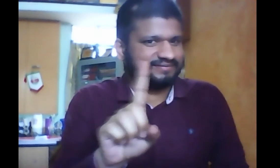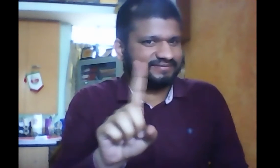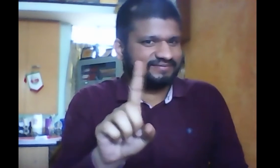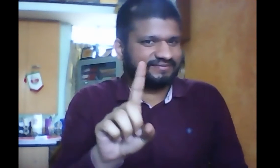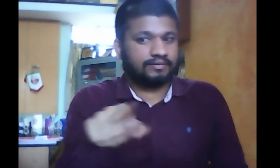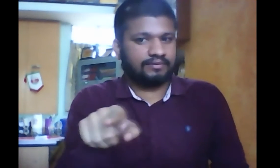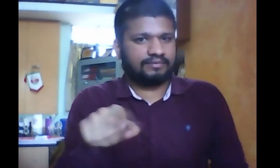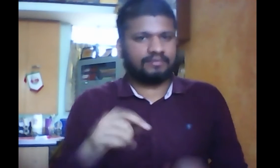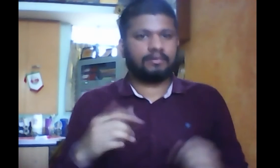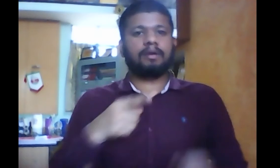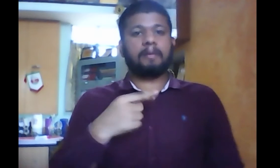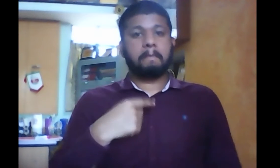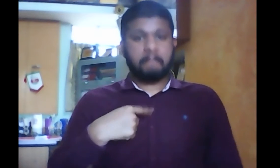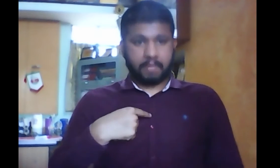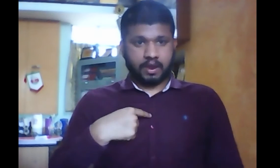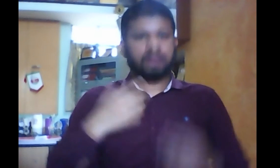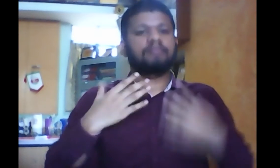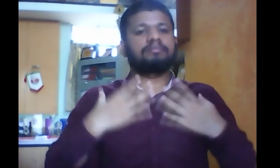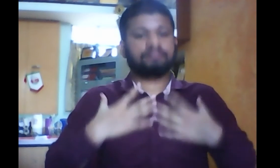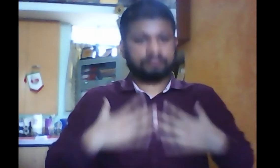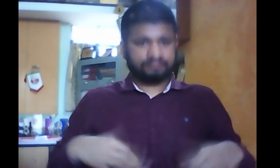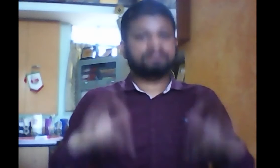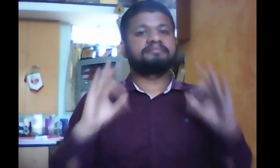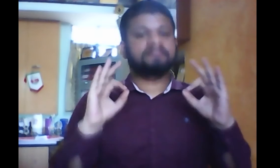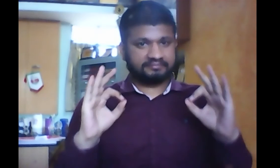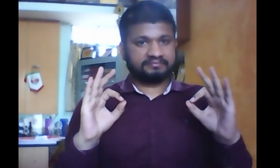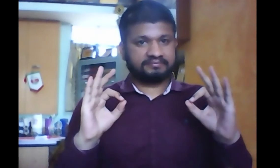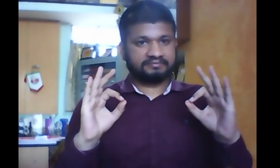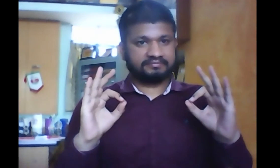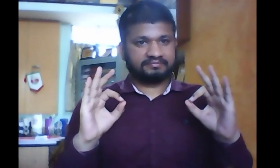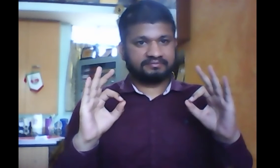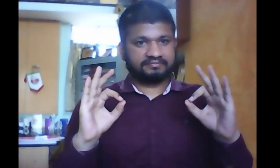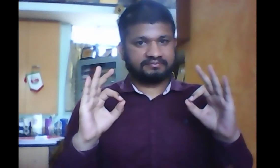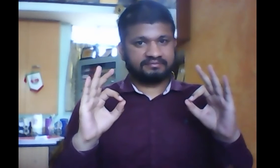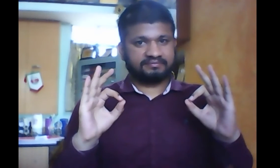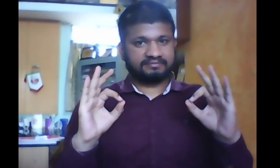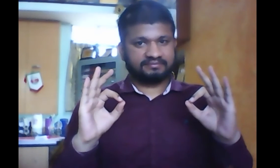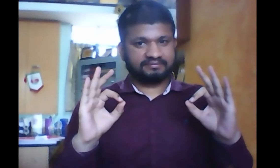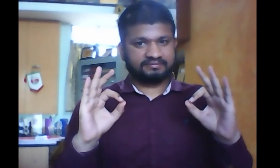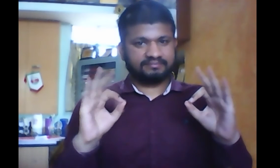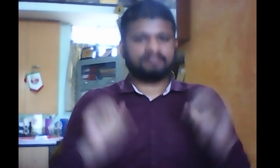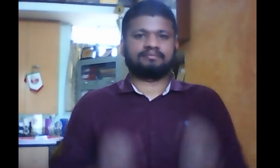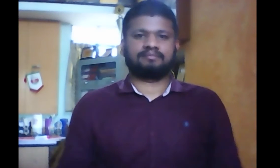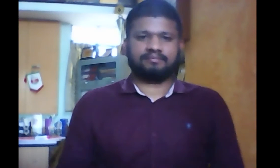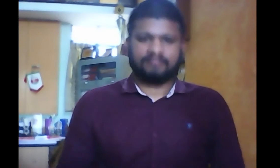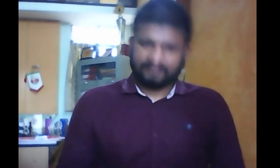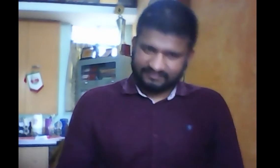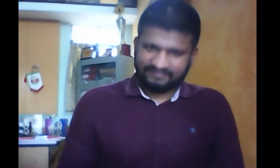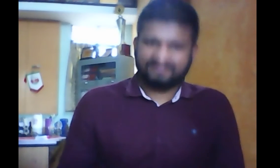So in question, we have to come forward, and for answer, we just have to make your straight body. Yeah, I'm